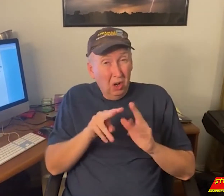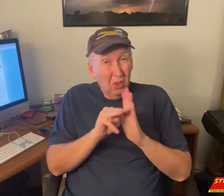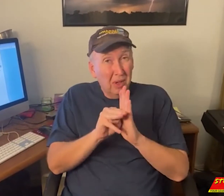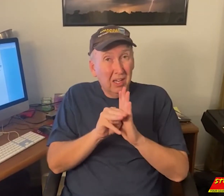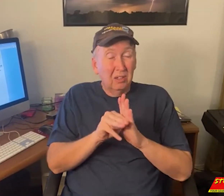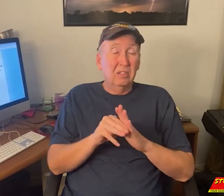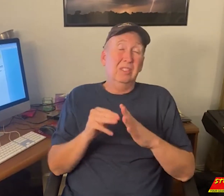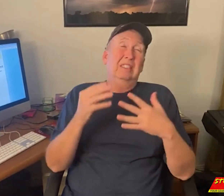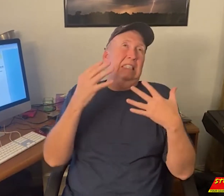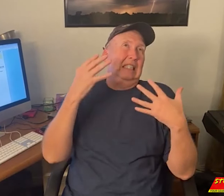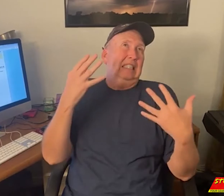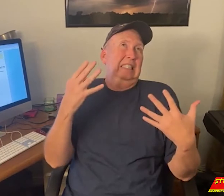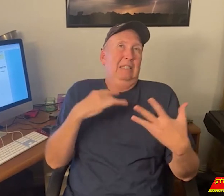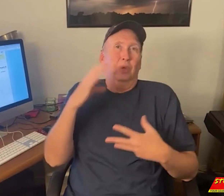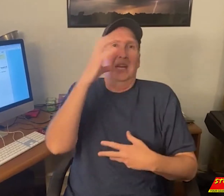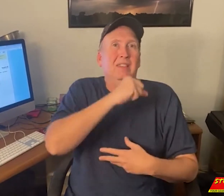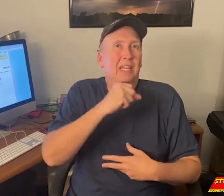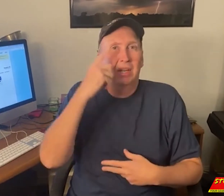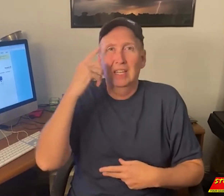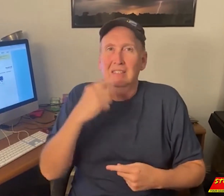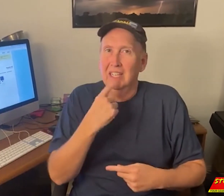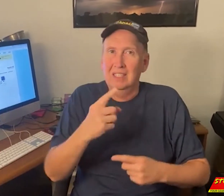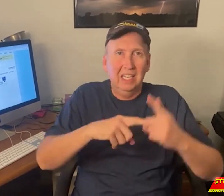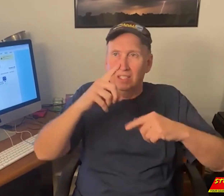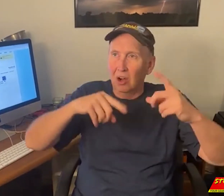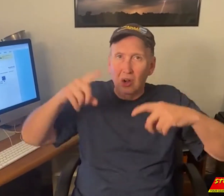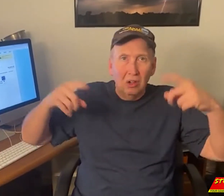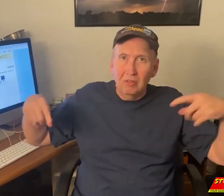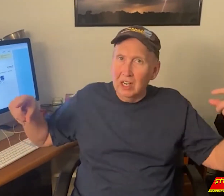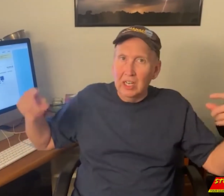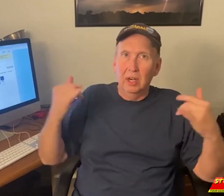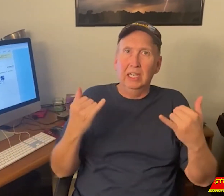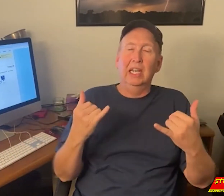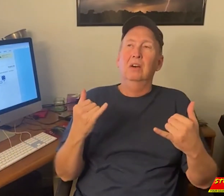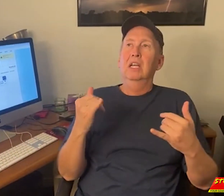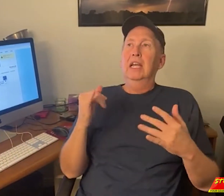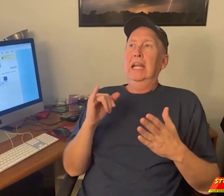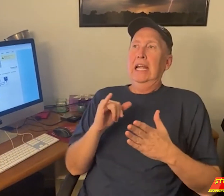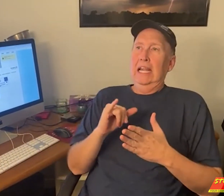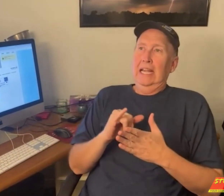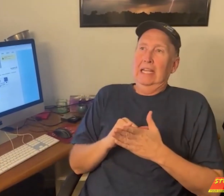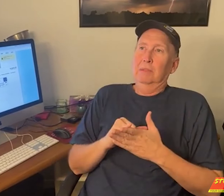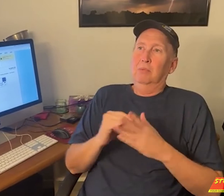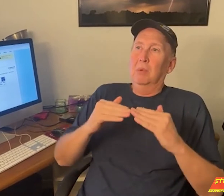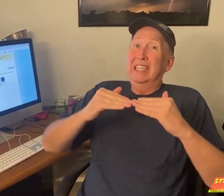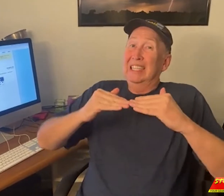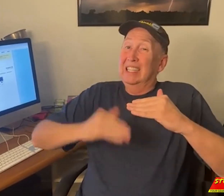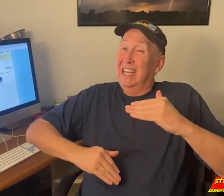the models, and we're guessing because like I said, it's all varied right now, is probably